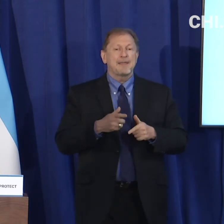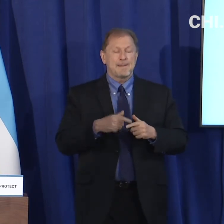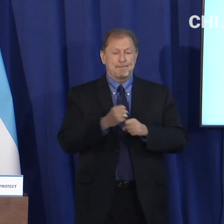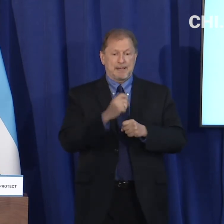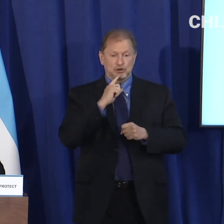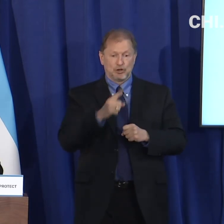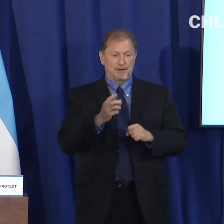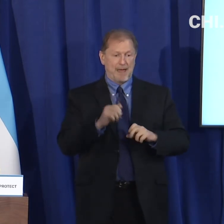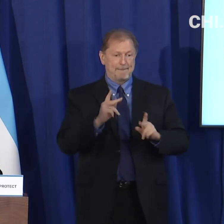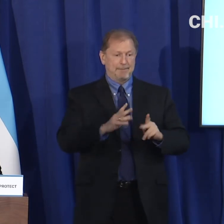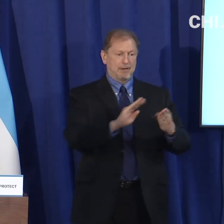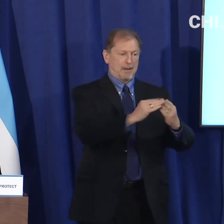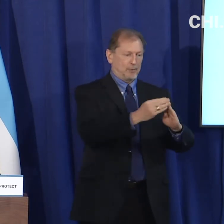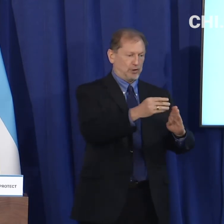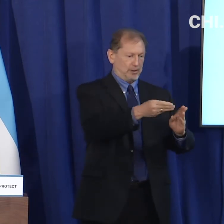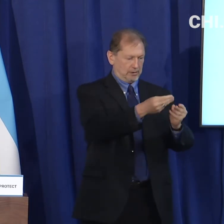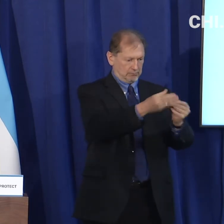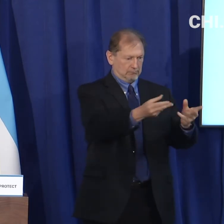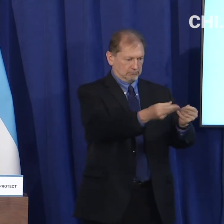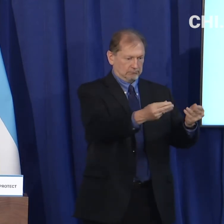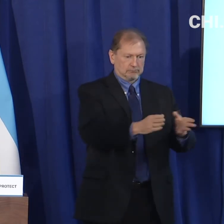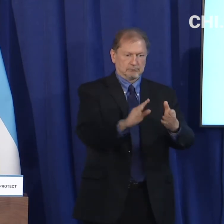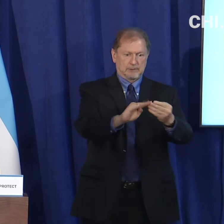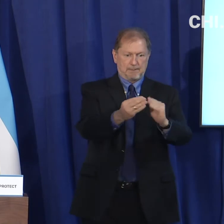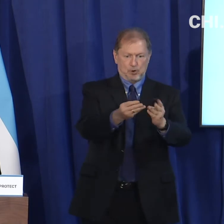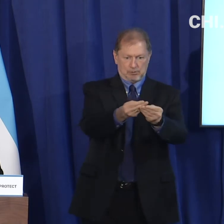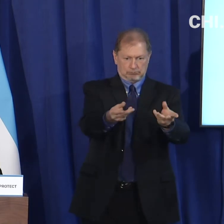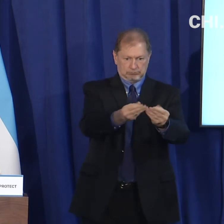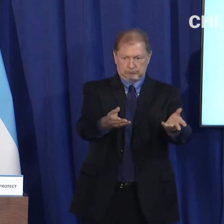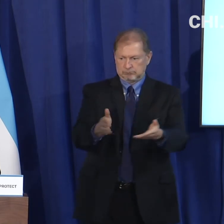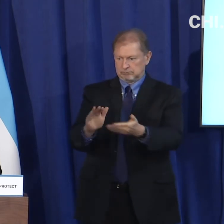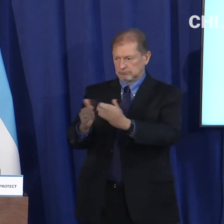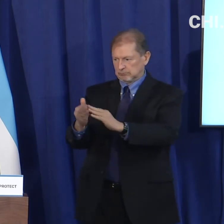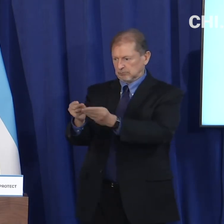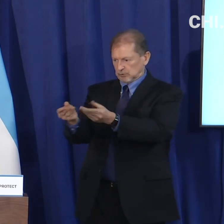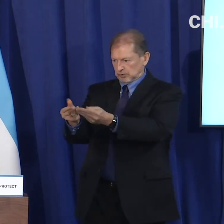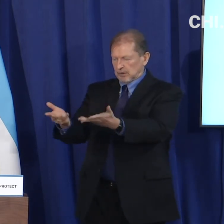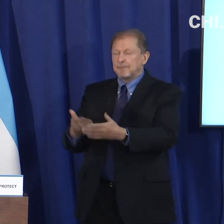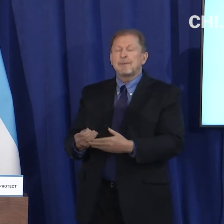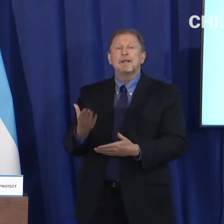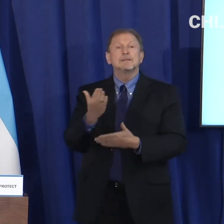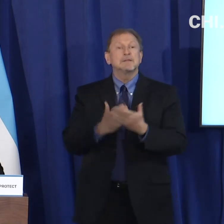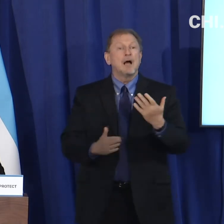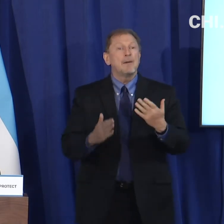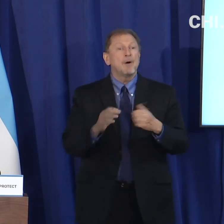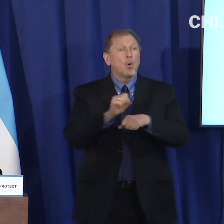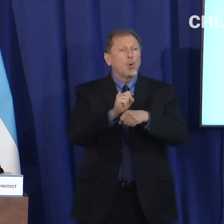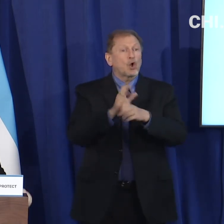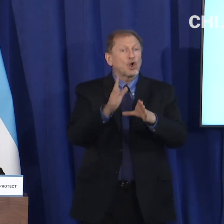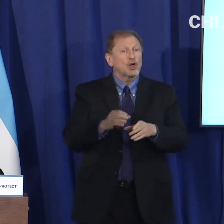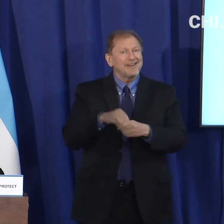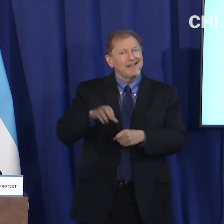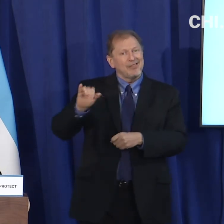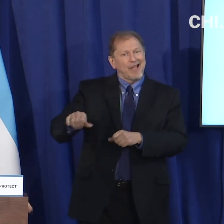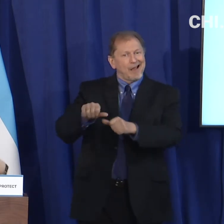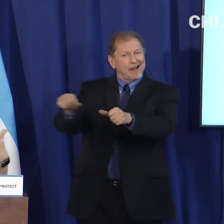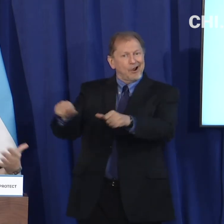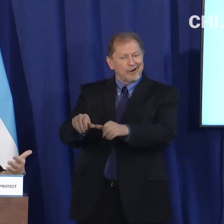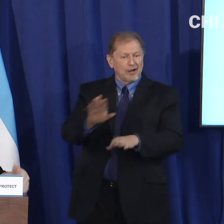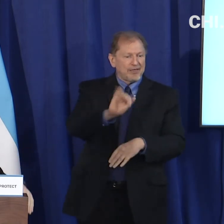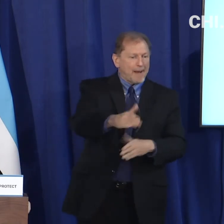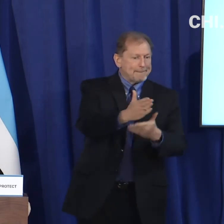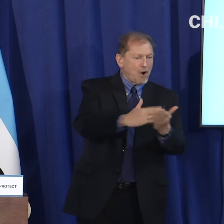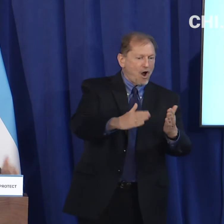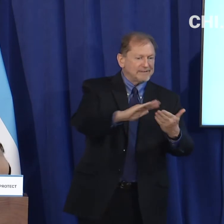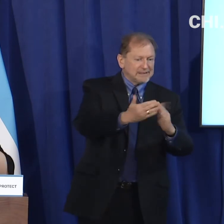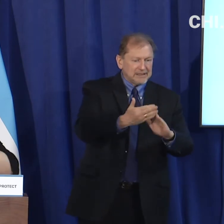community level. Thinking about pairing healthcare workers who work in certain zip codes and are feeling supportive of the vaccine and willing